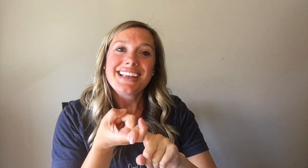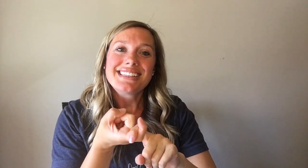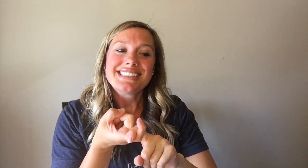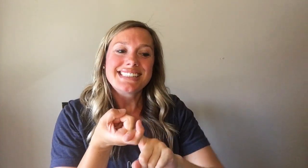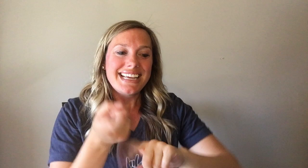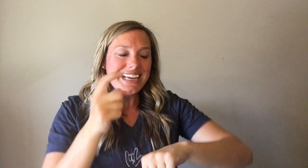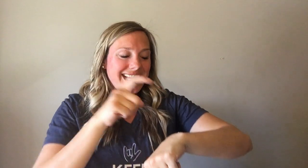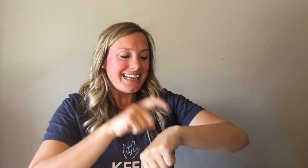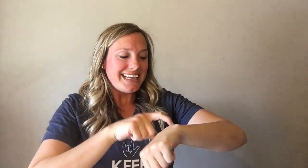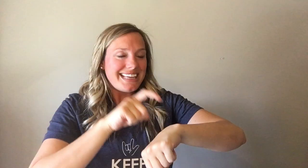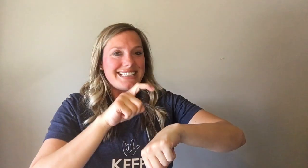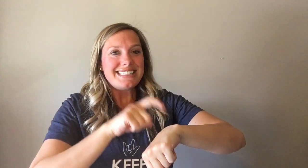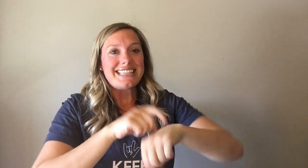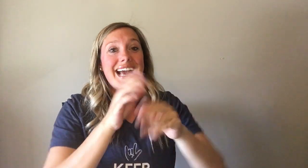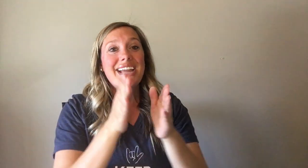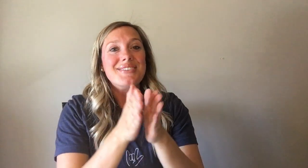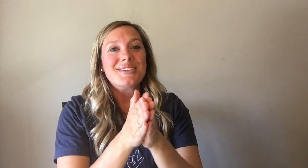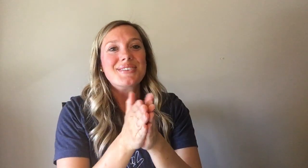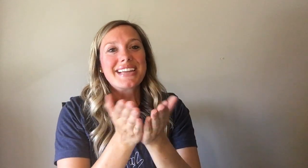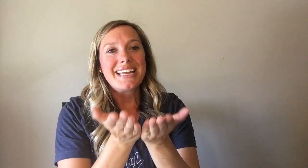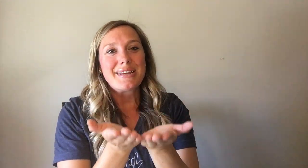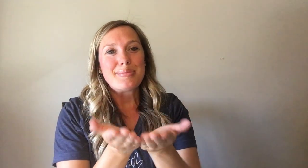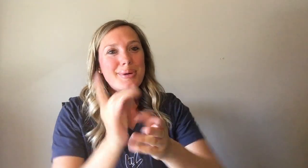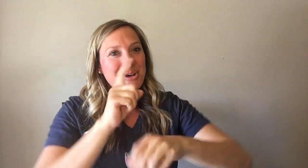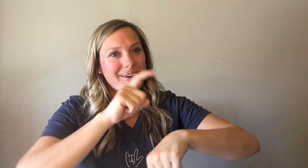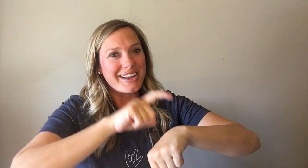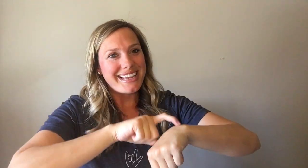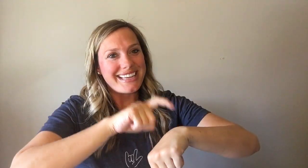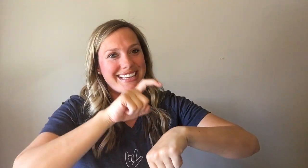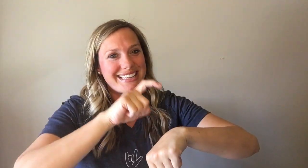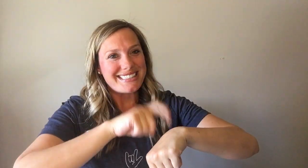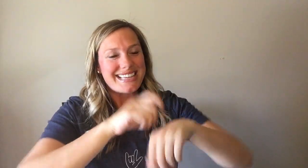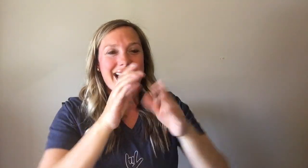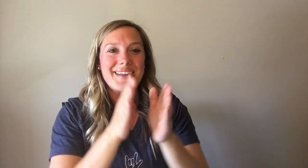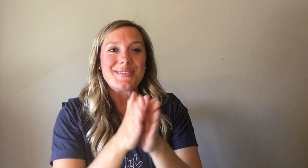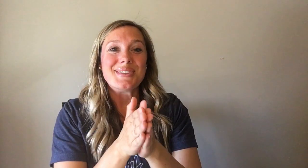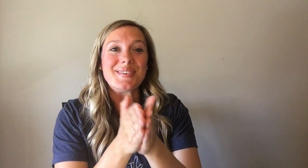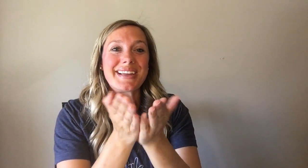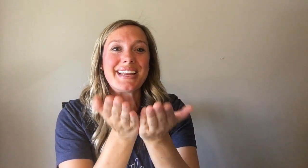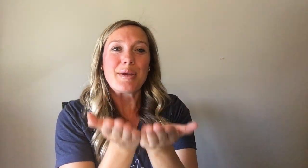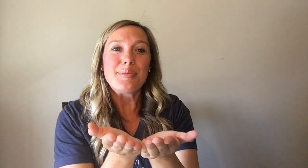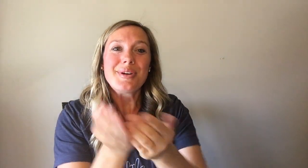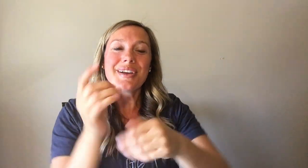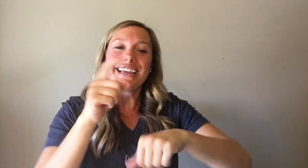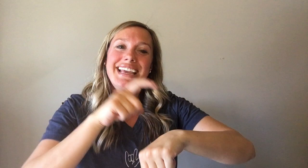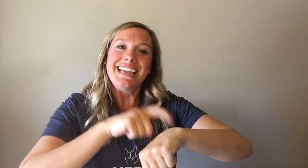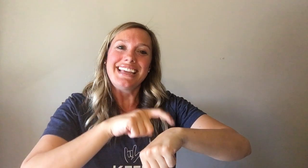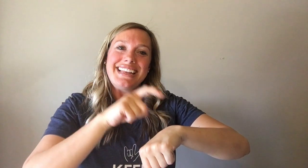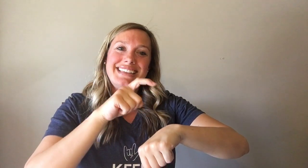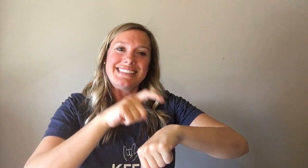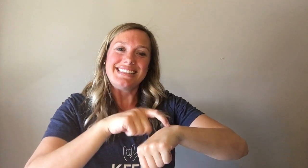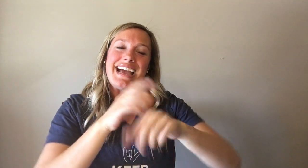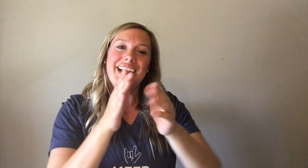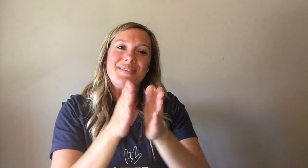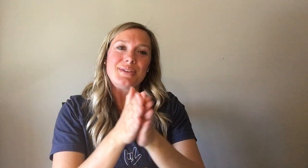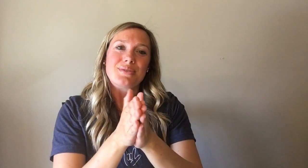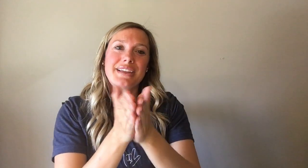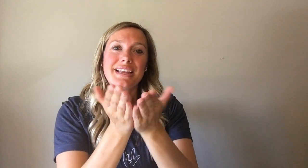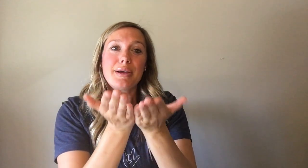friends. It is time to read a book. It is time to read a book. It is time to read a